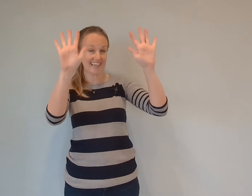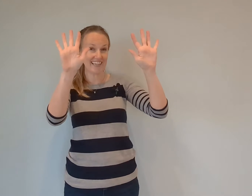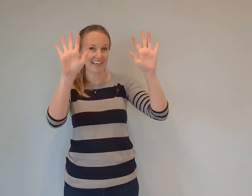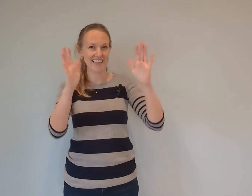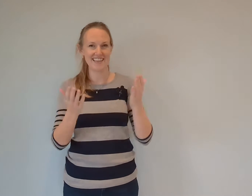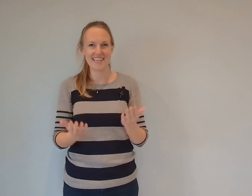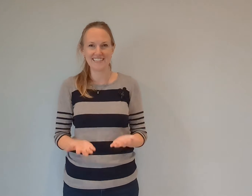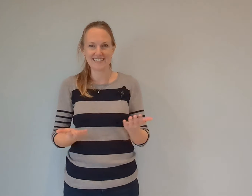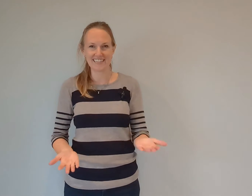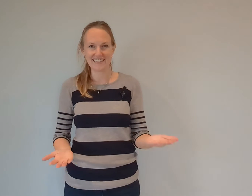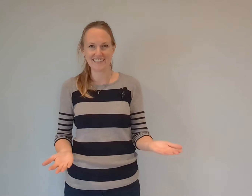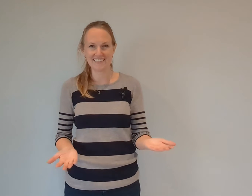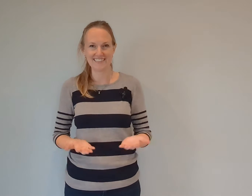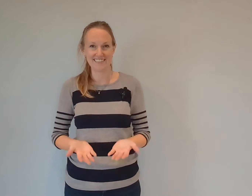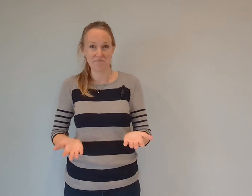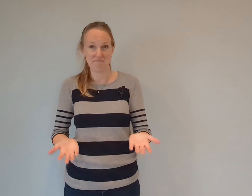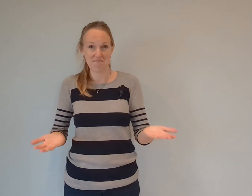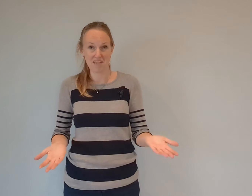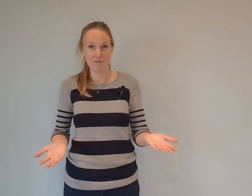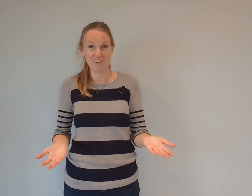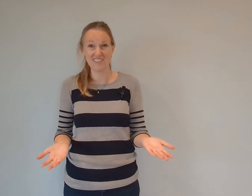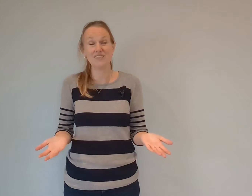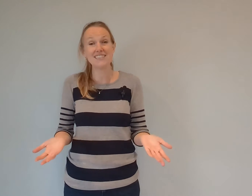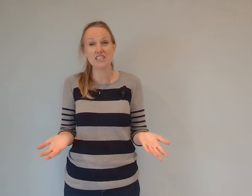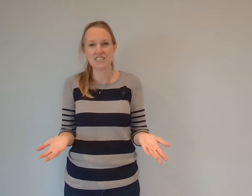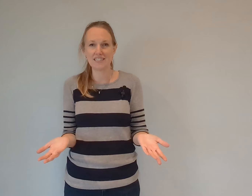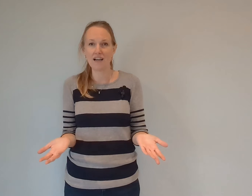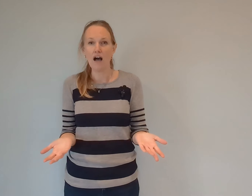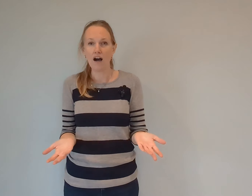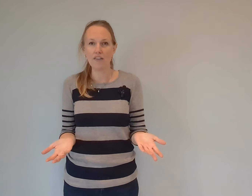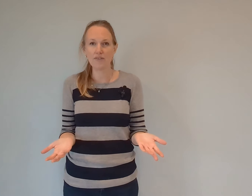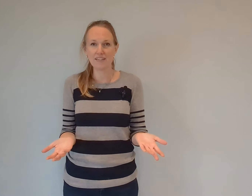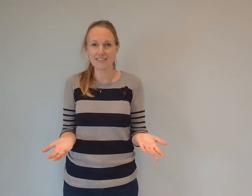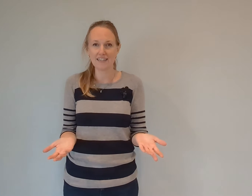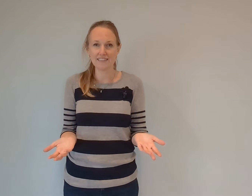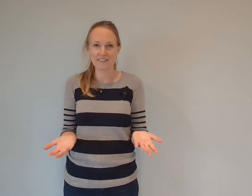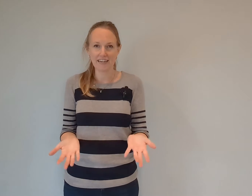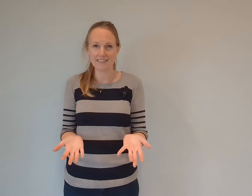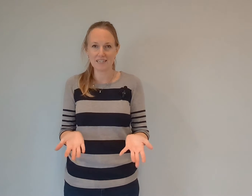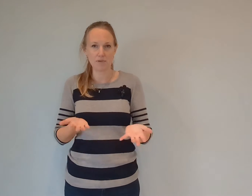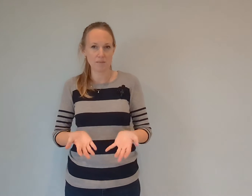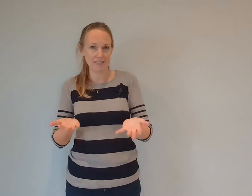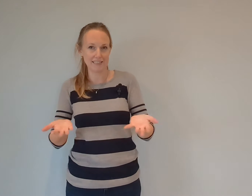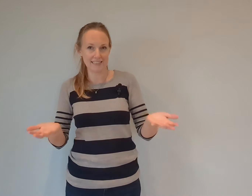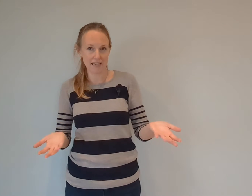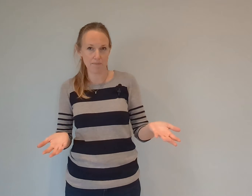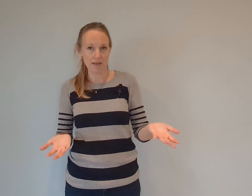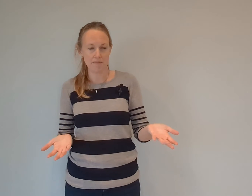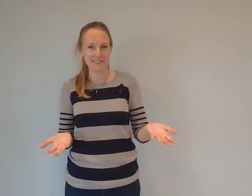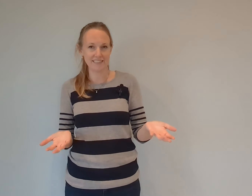10, and then things is like this. Just kind of moving. So it is interesting, all 3 signs, your hands stay pretty much in the same position.